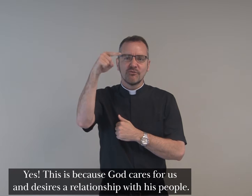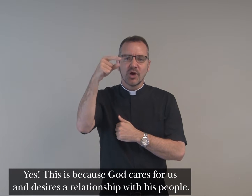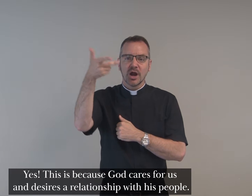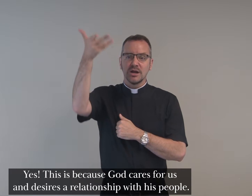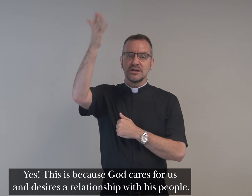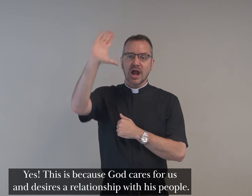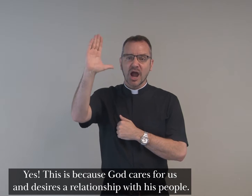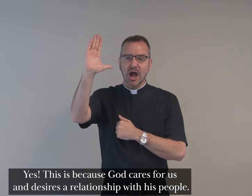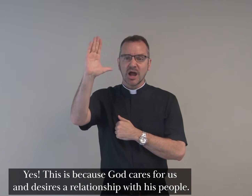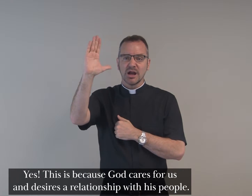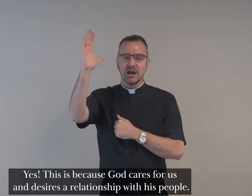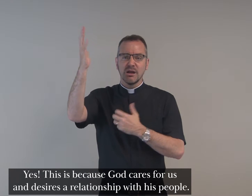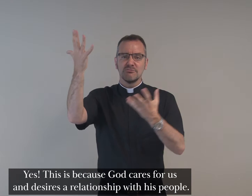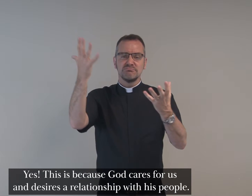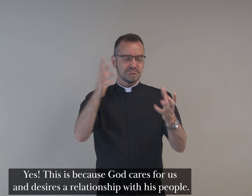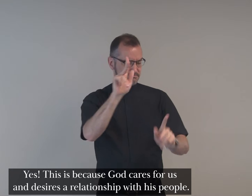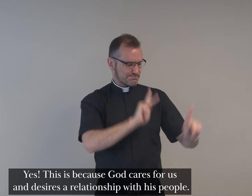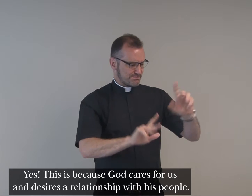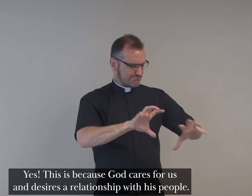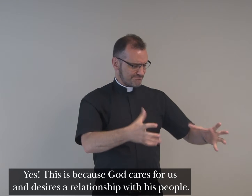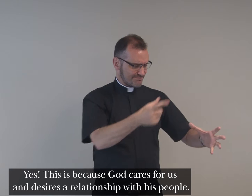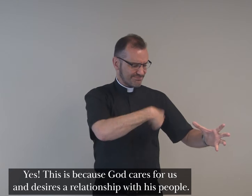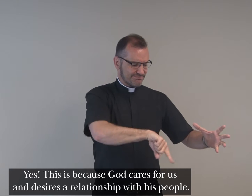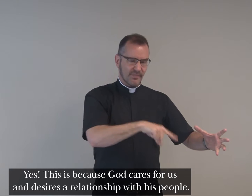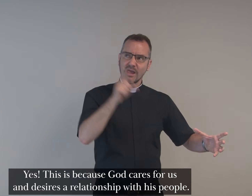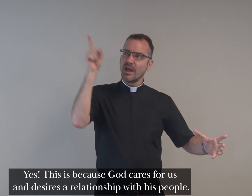God cares for us and desires a relationship with his people.